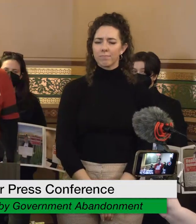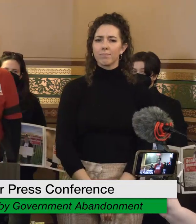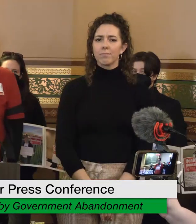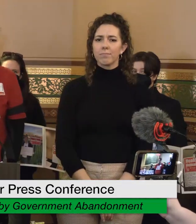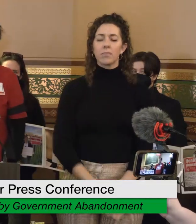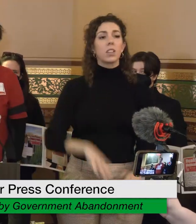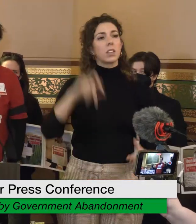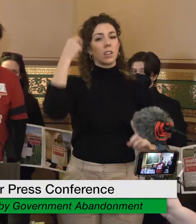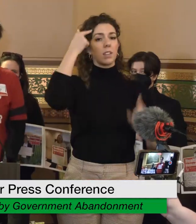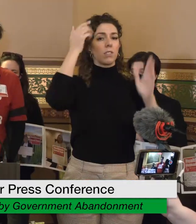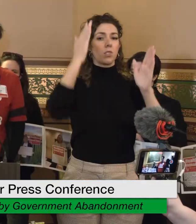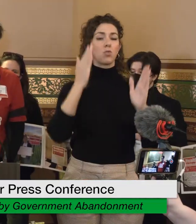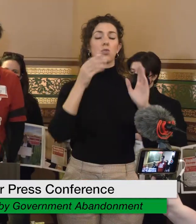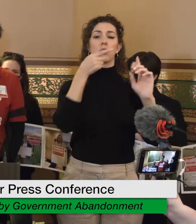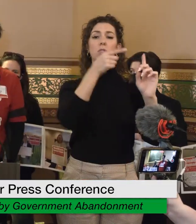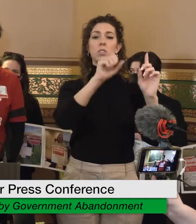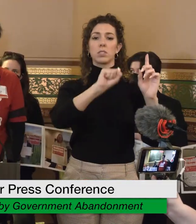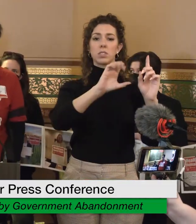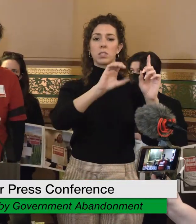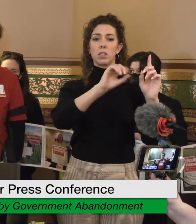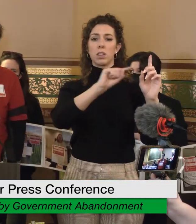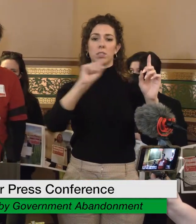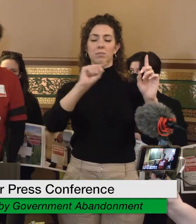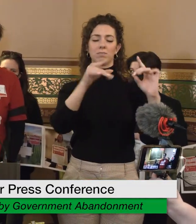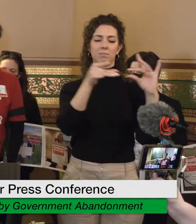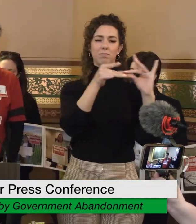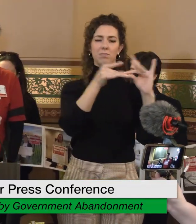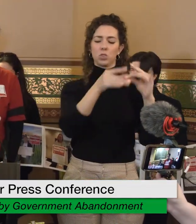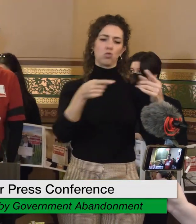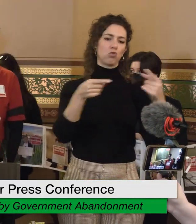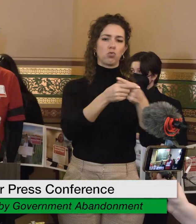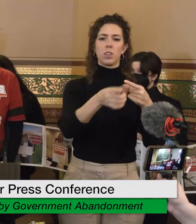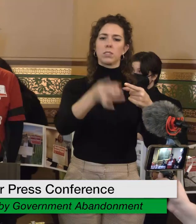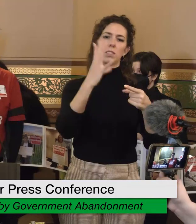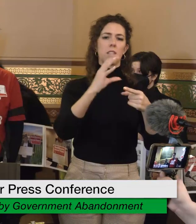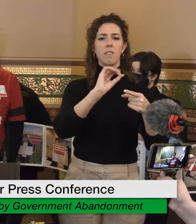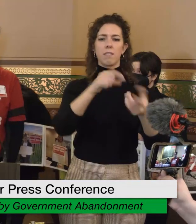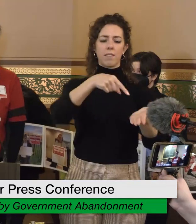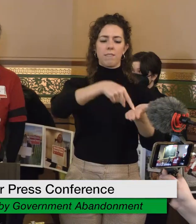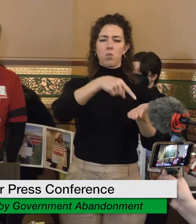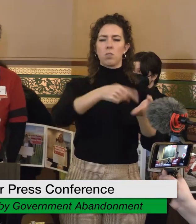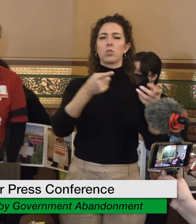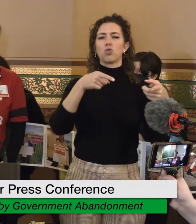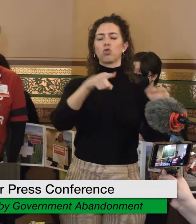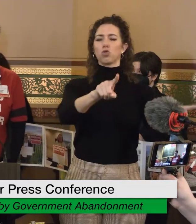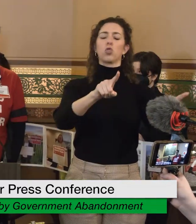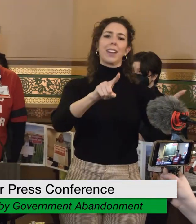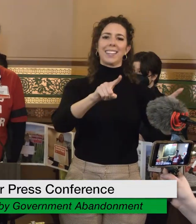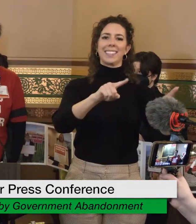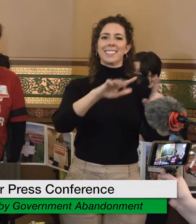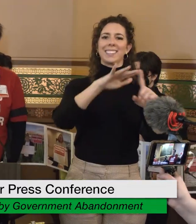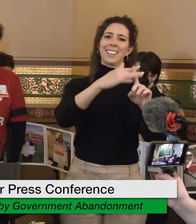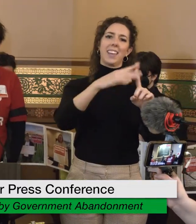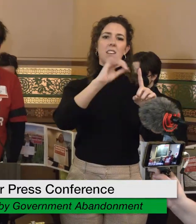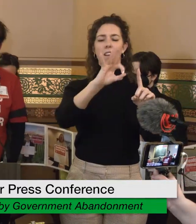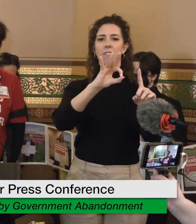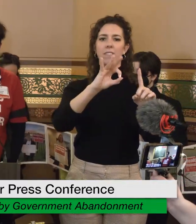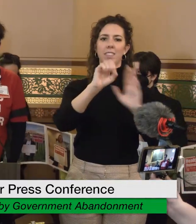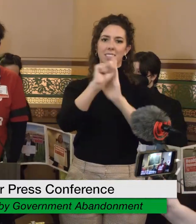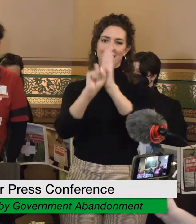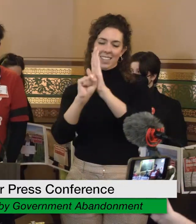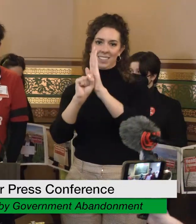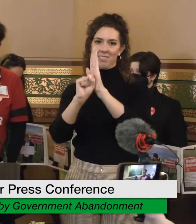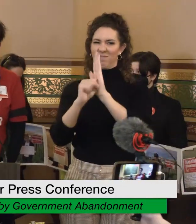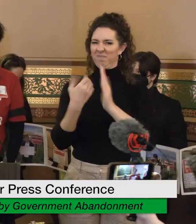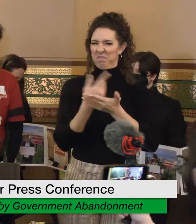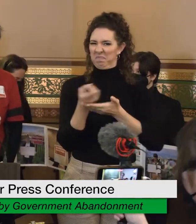Governor Scott mentioned a crisis of affordability in his State of the State address last week. Support Staff United